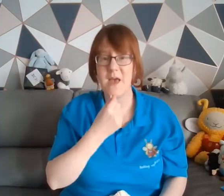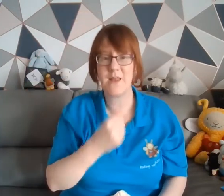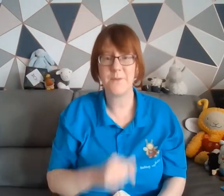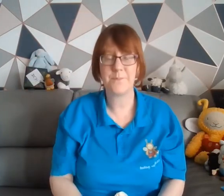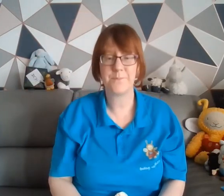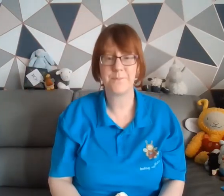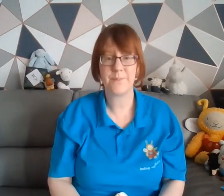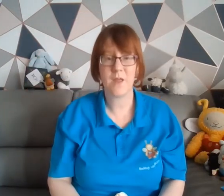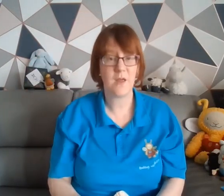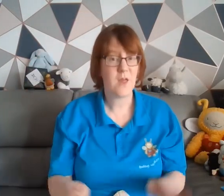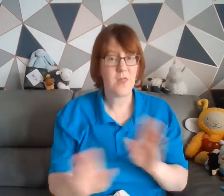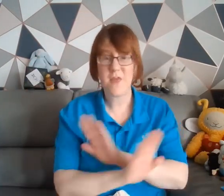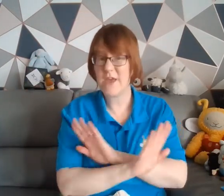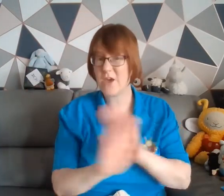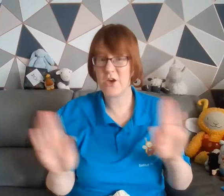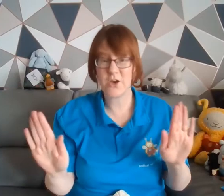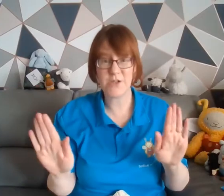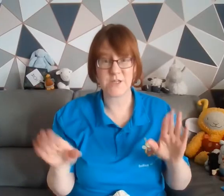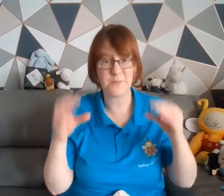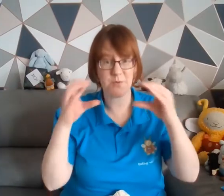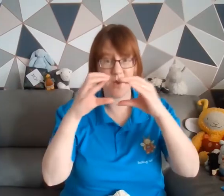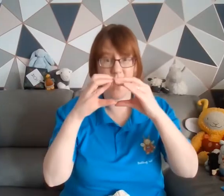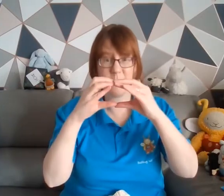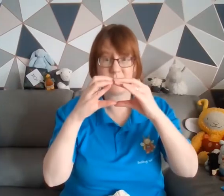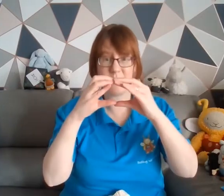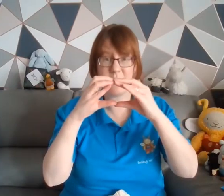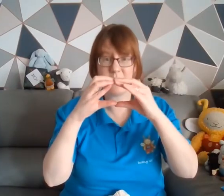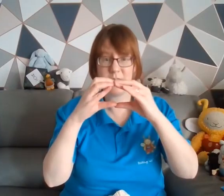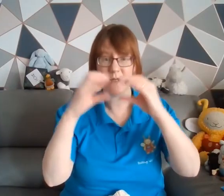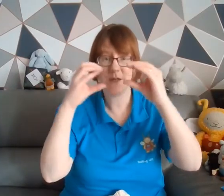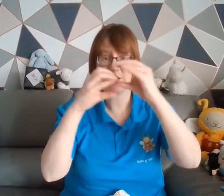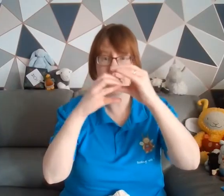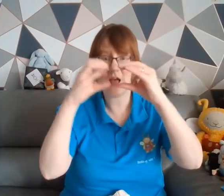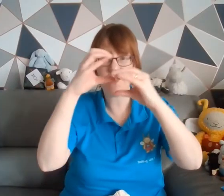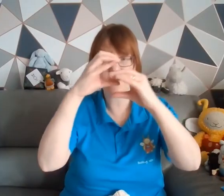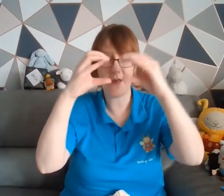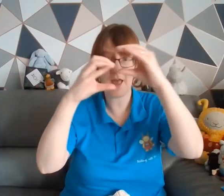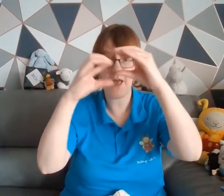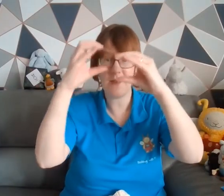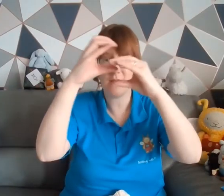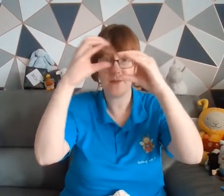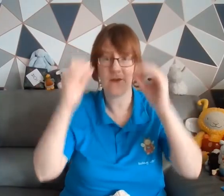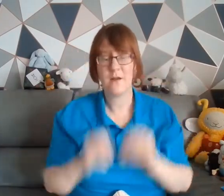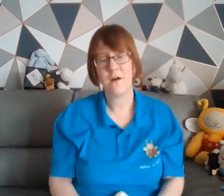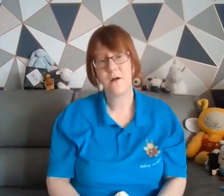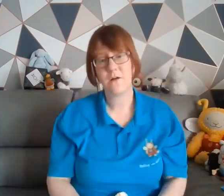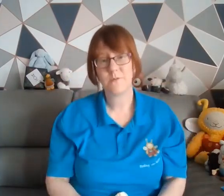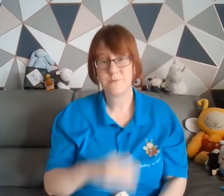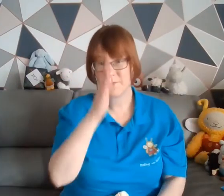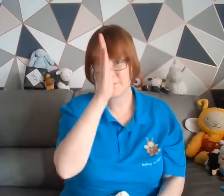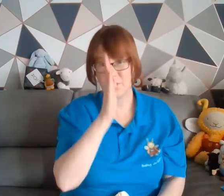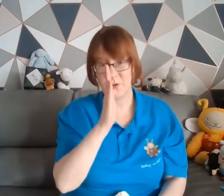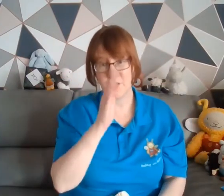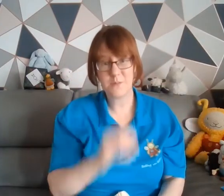men, they couldn't put Humpty together again. Poor